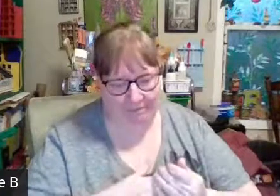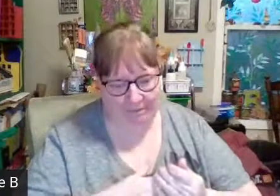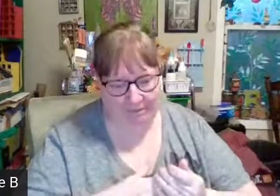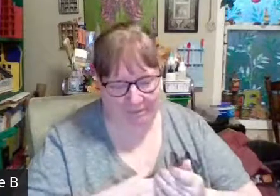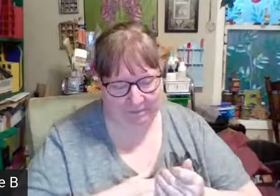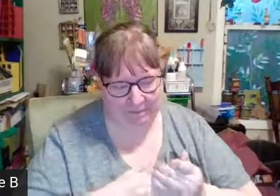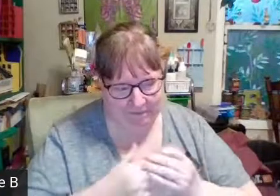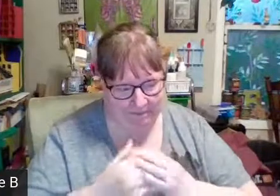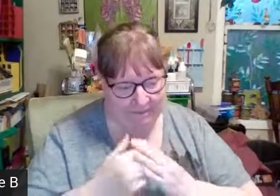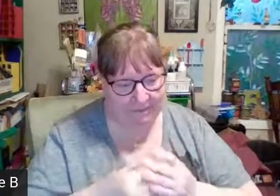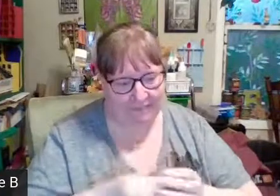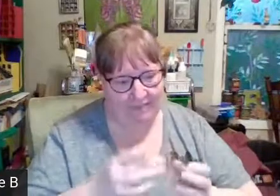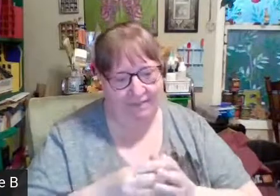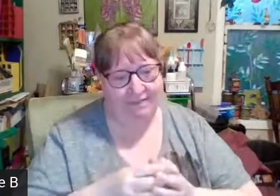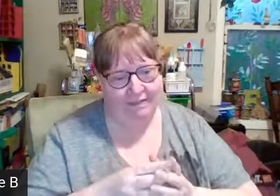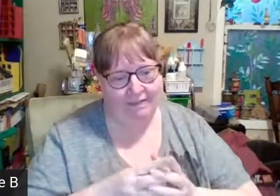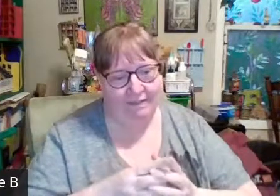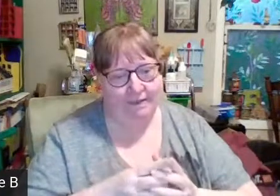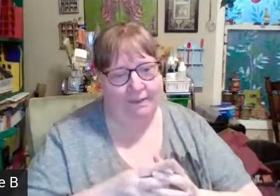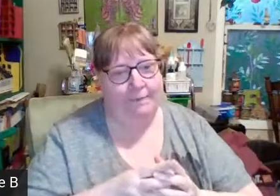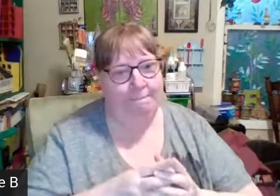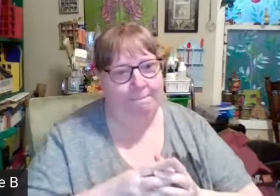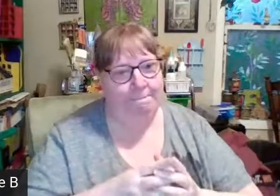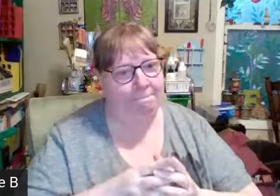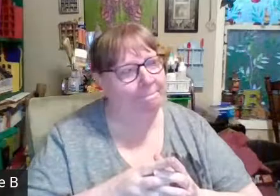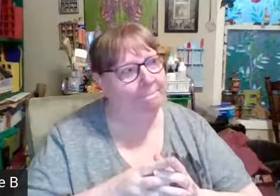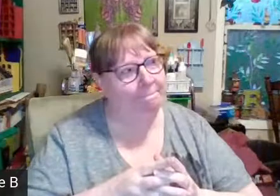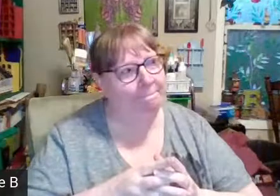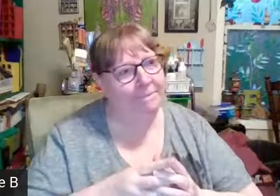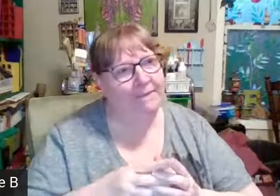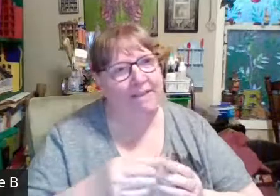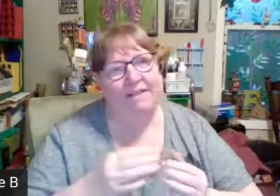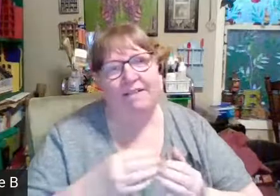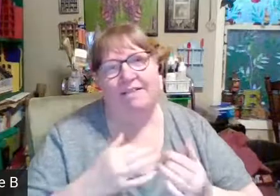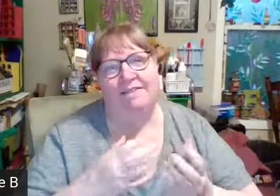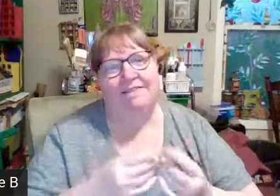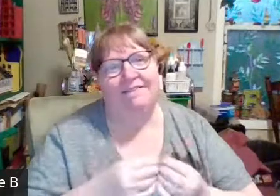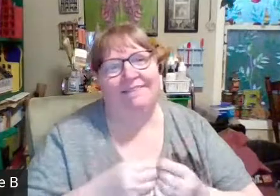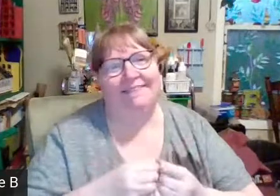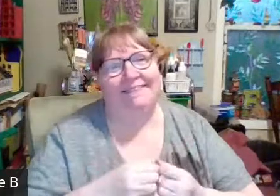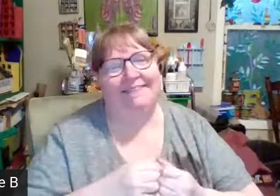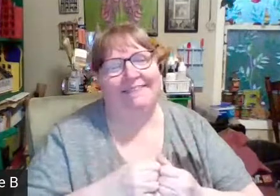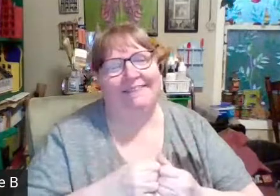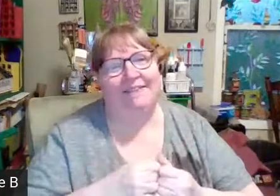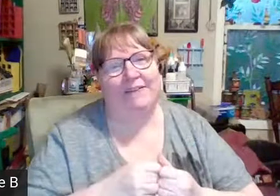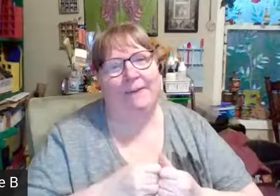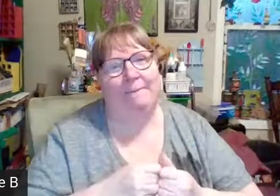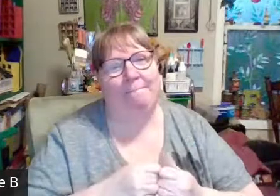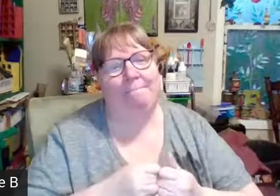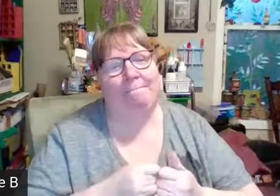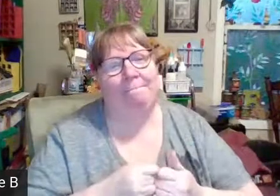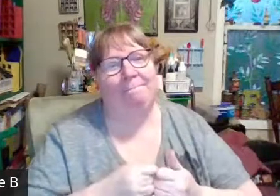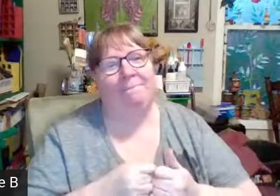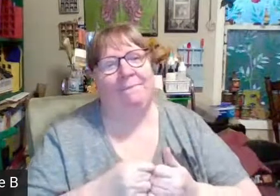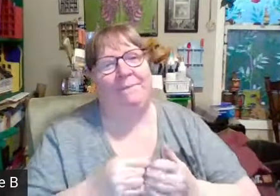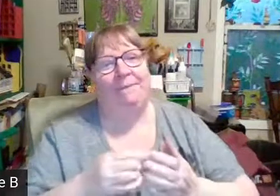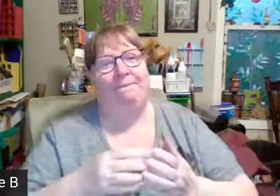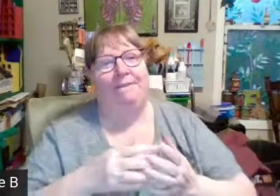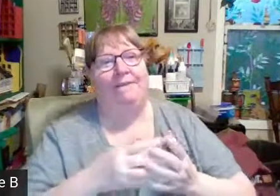And that website, we just assumed it was going to have delayed shipping. And no, I'm not going to ding the website, because goodness knows, I'm sure they have their hands full. There's a lot going